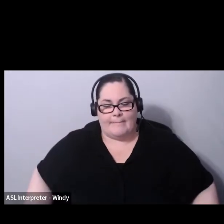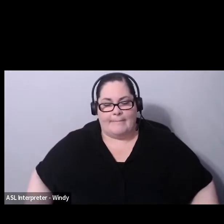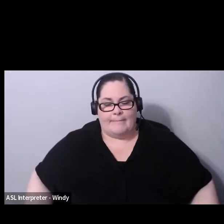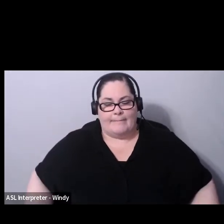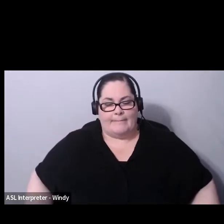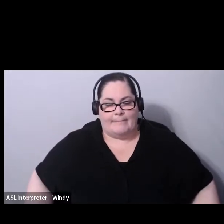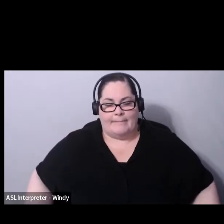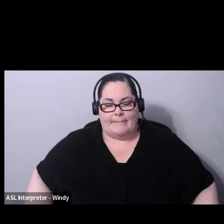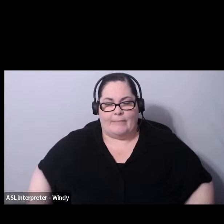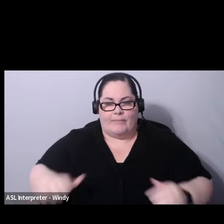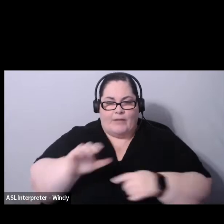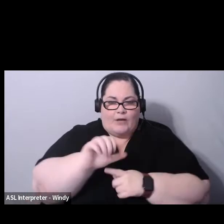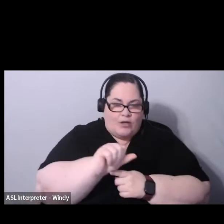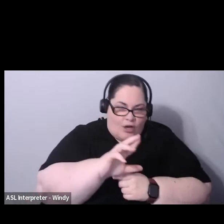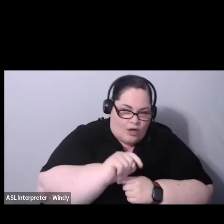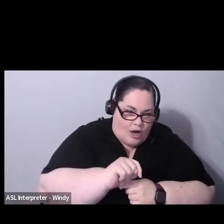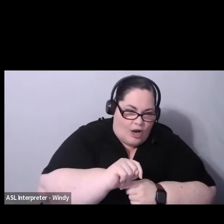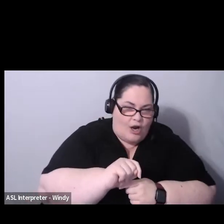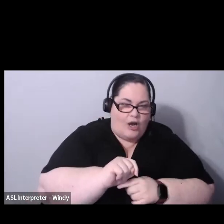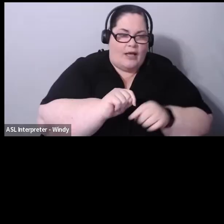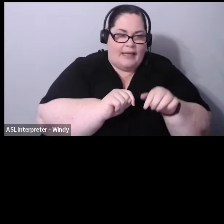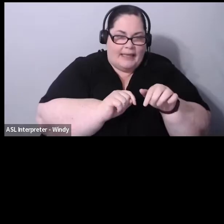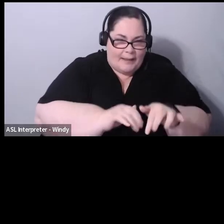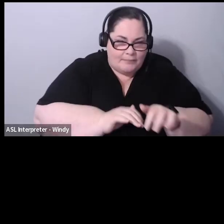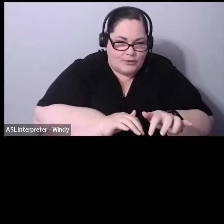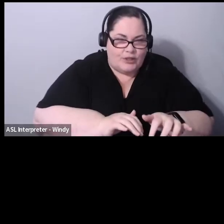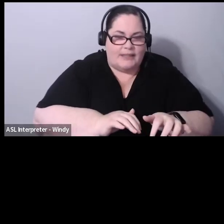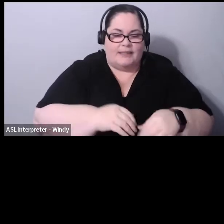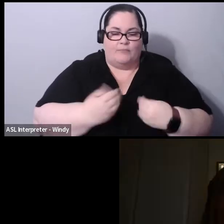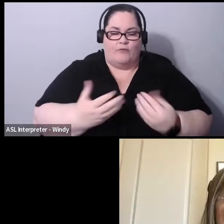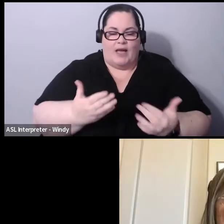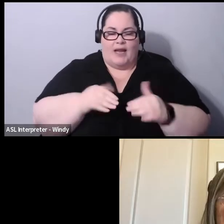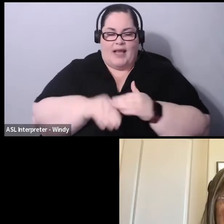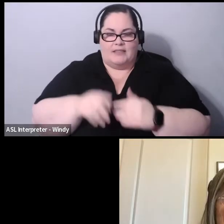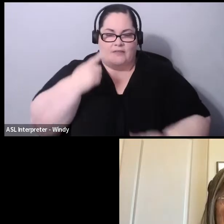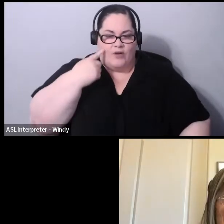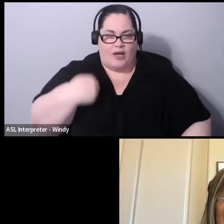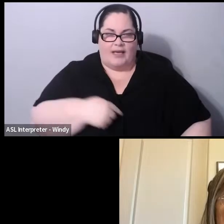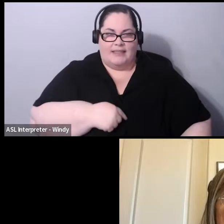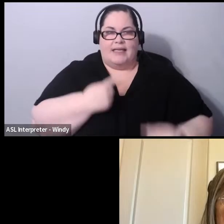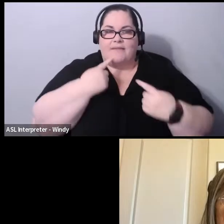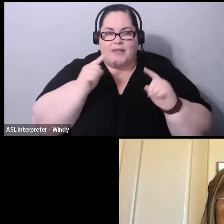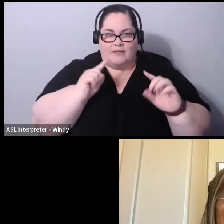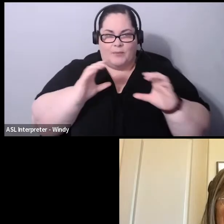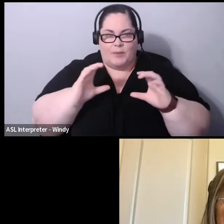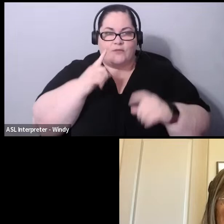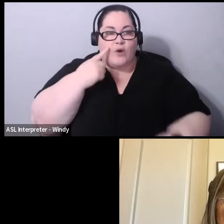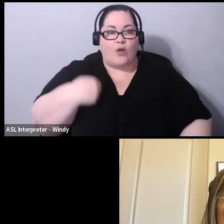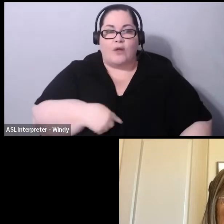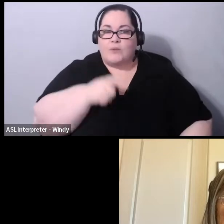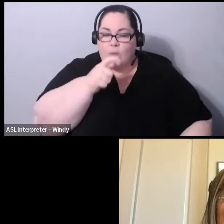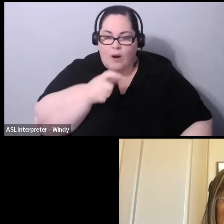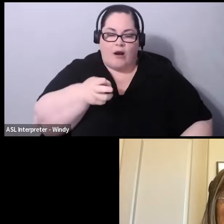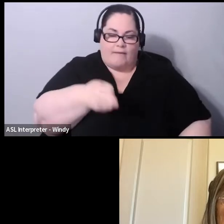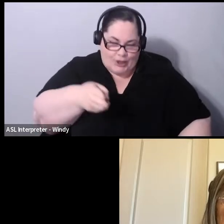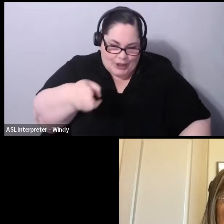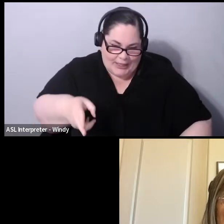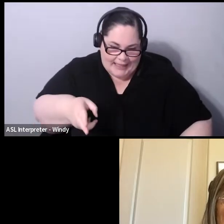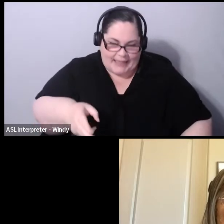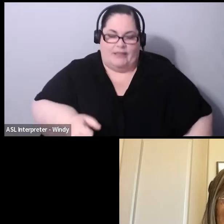how CART and captioning gives equal access and effective communication to those of us who are hard of hearing.